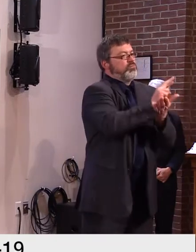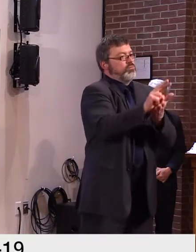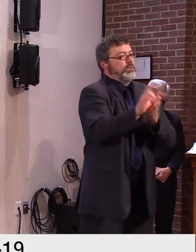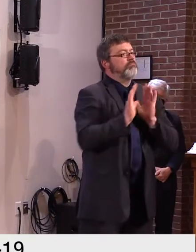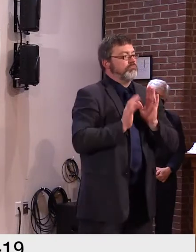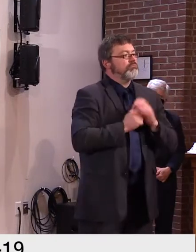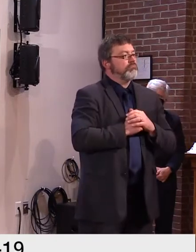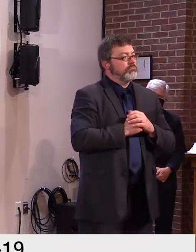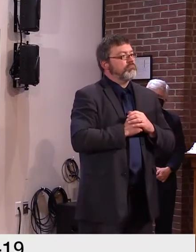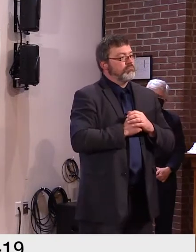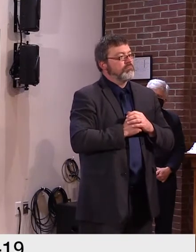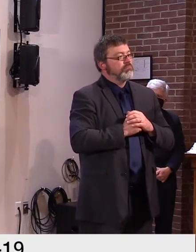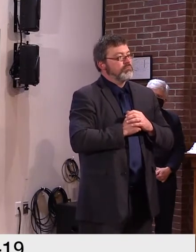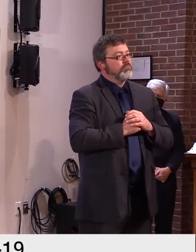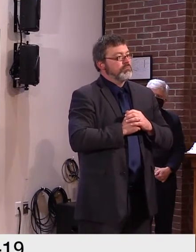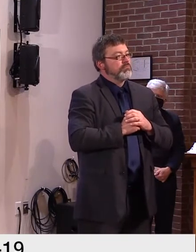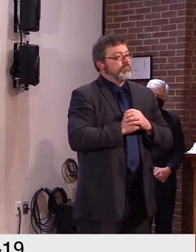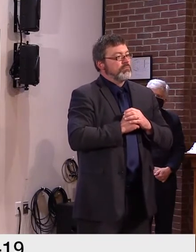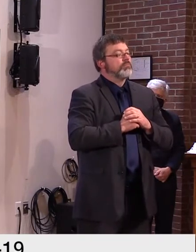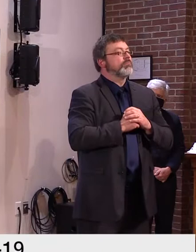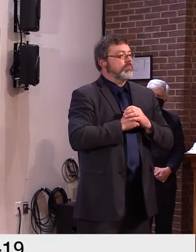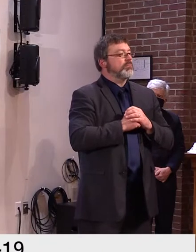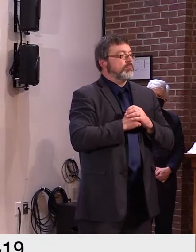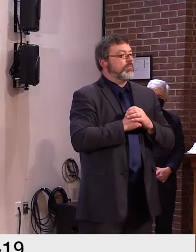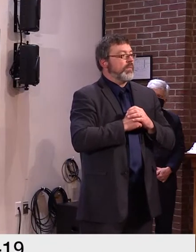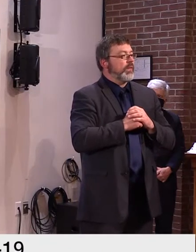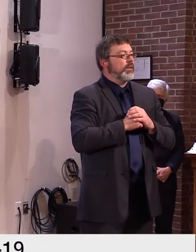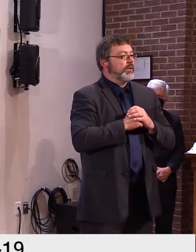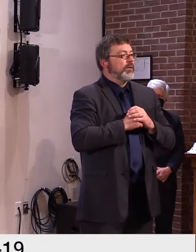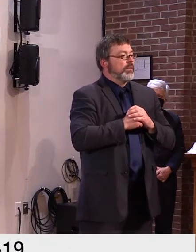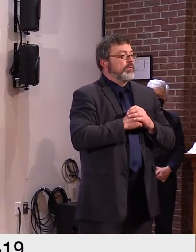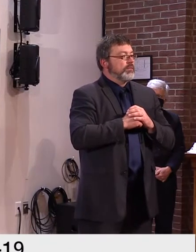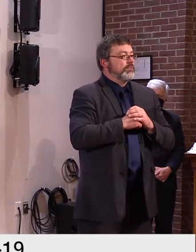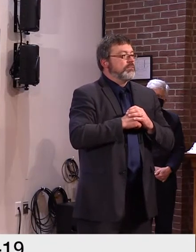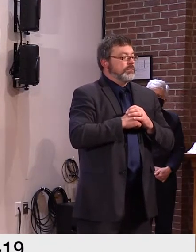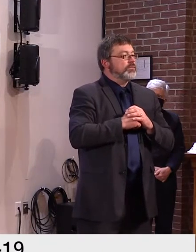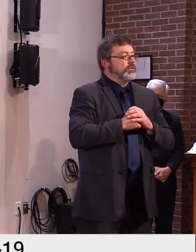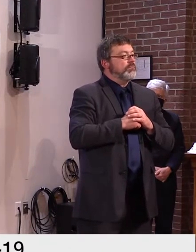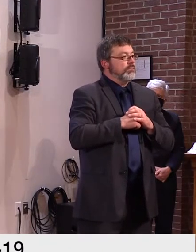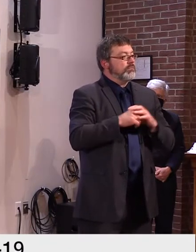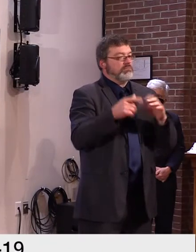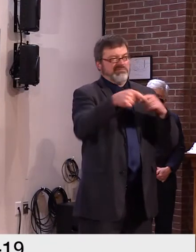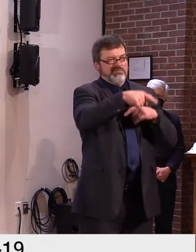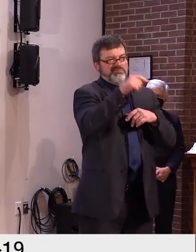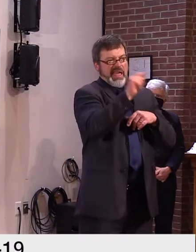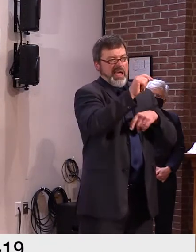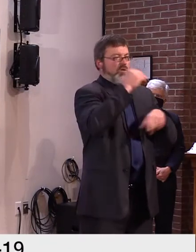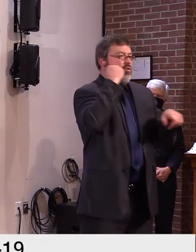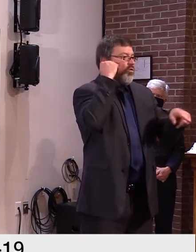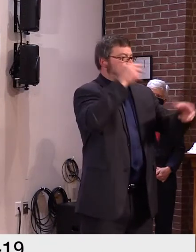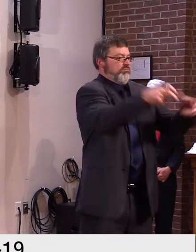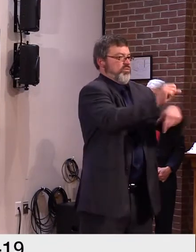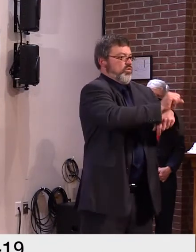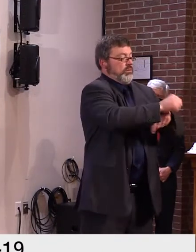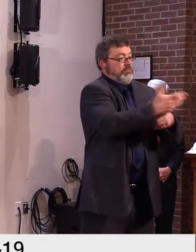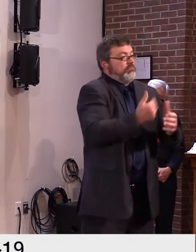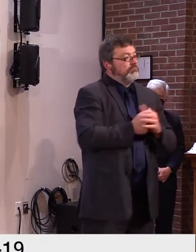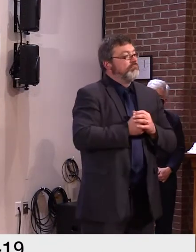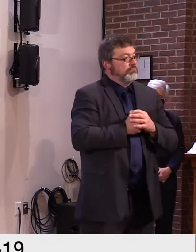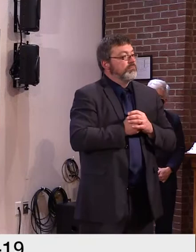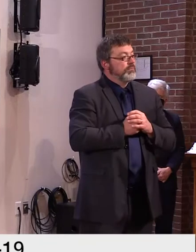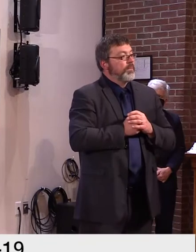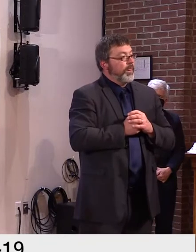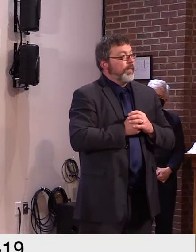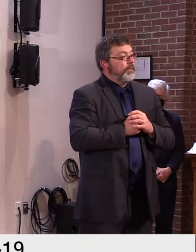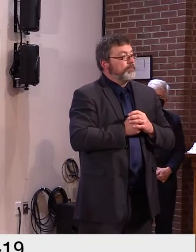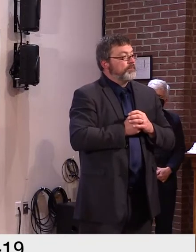other groups of workers determined to be close contacts were quarantined. This means they also live together and work together